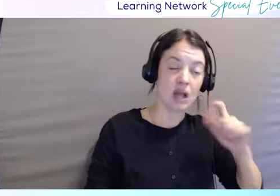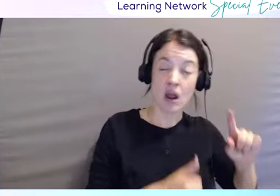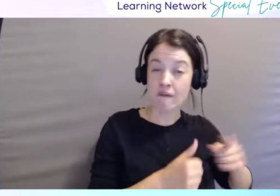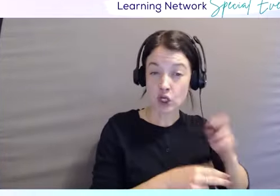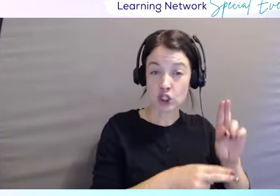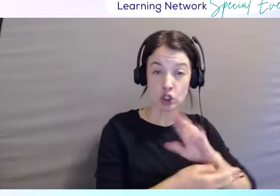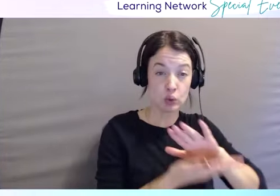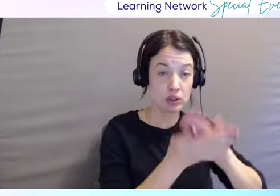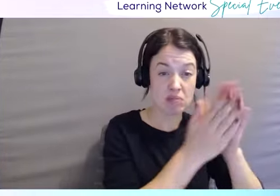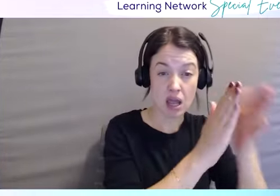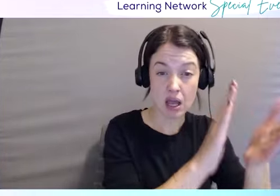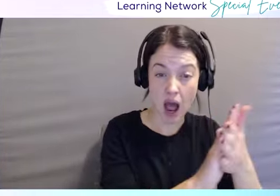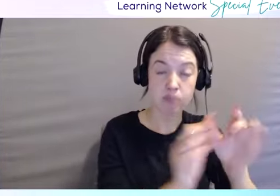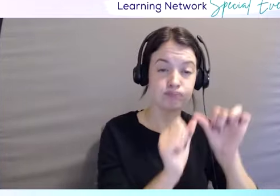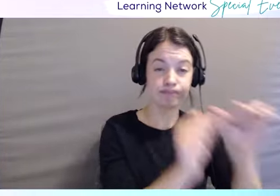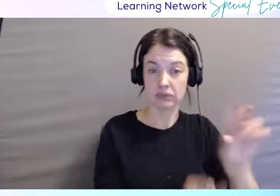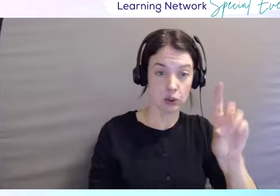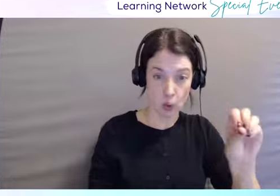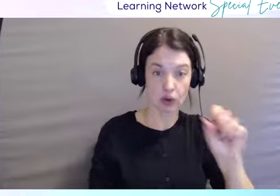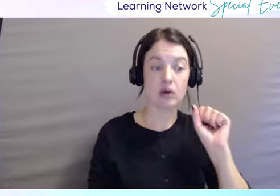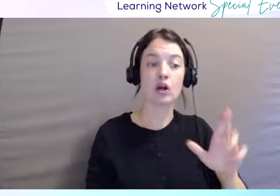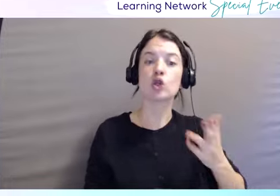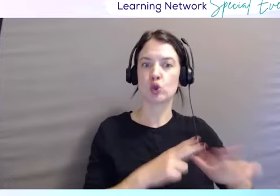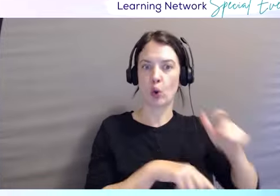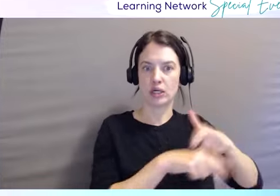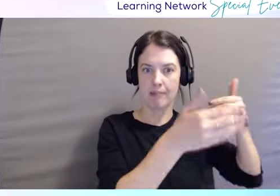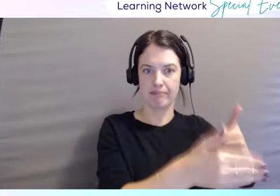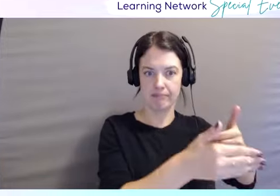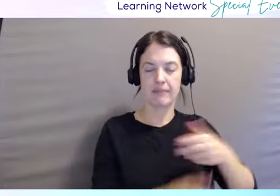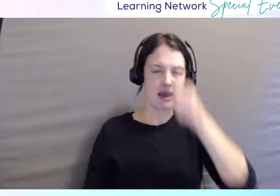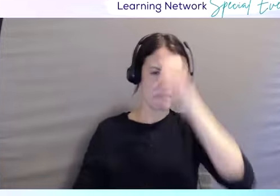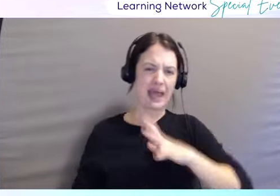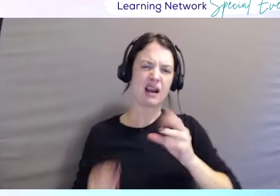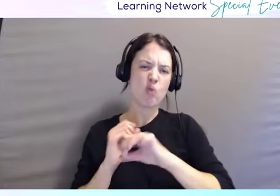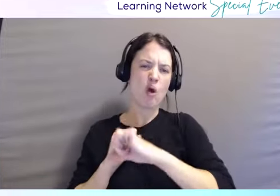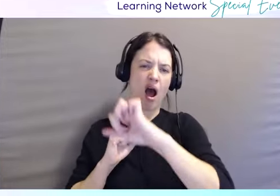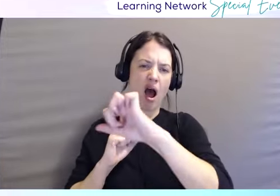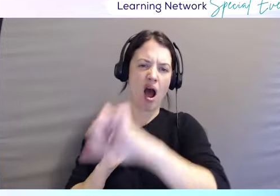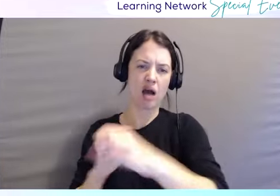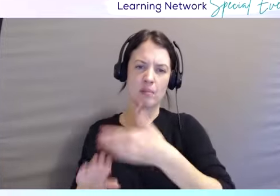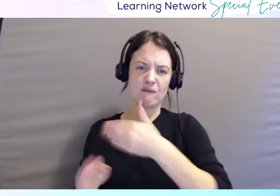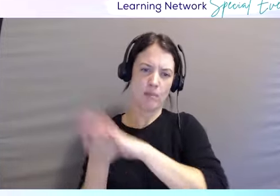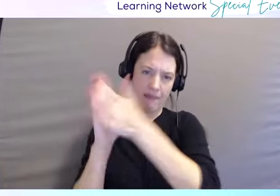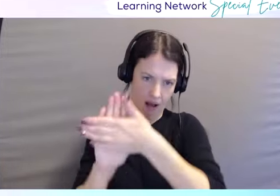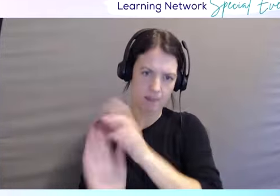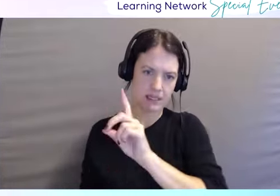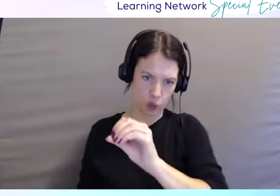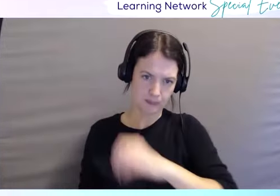is a shorter time period for women than for men, typically speaking. And we don't